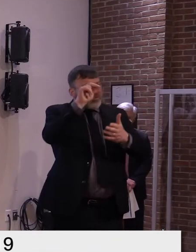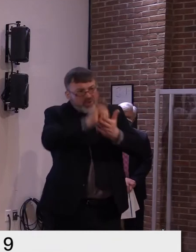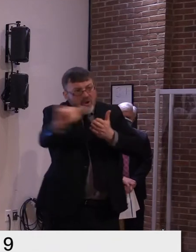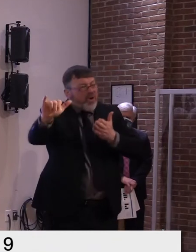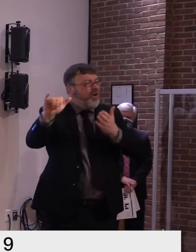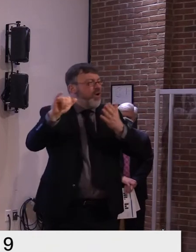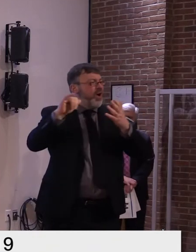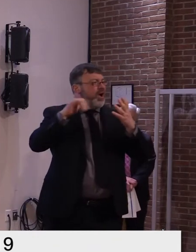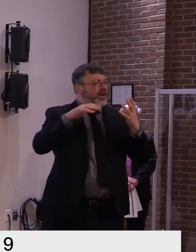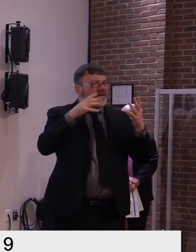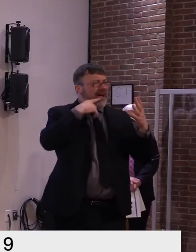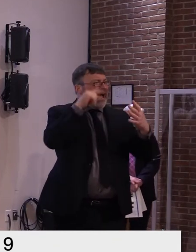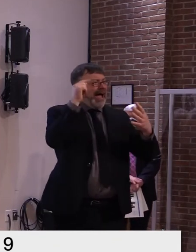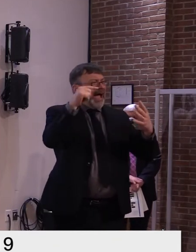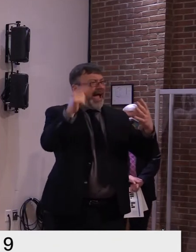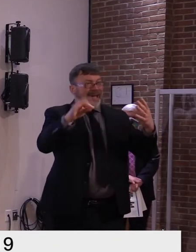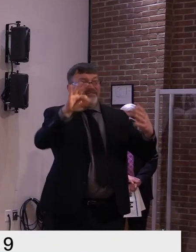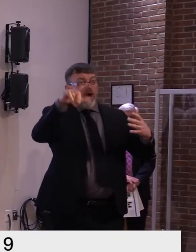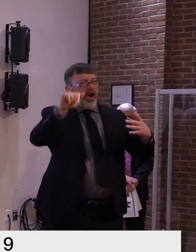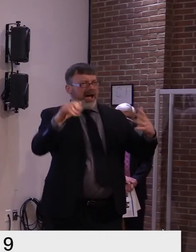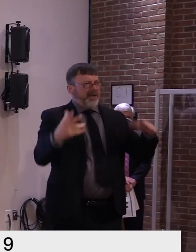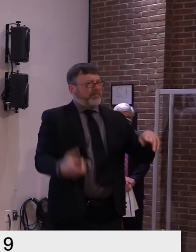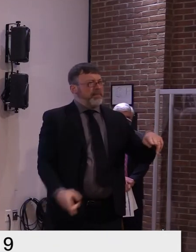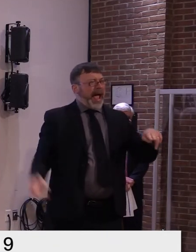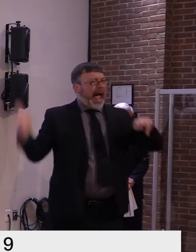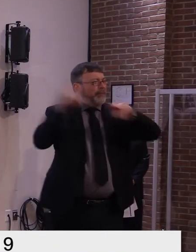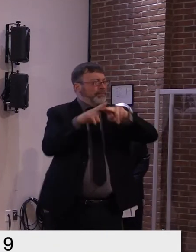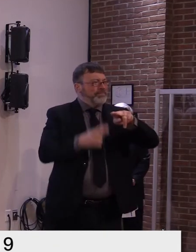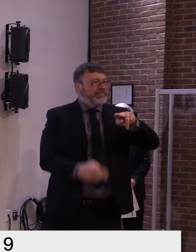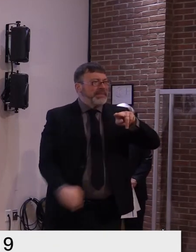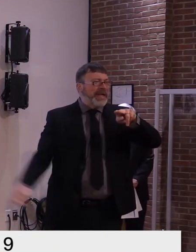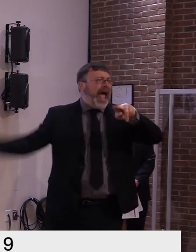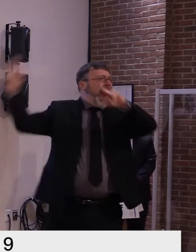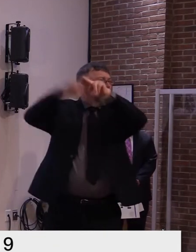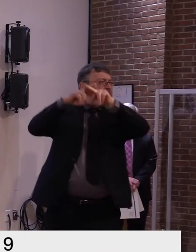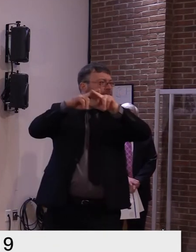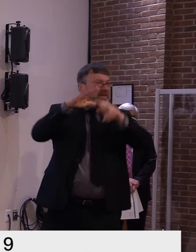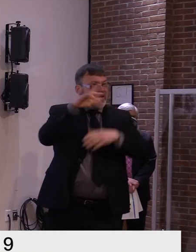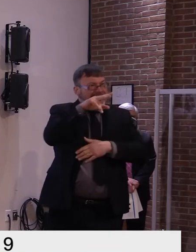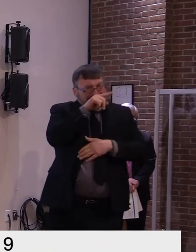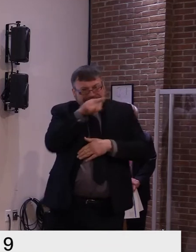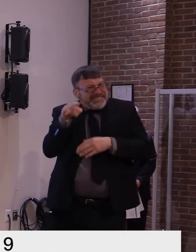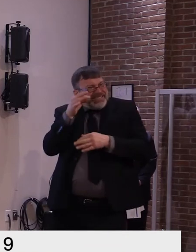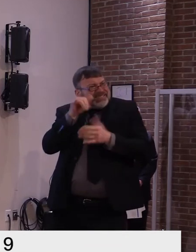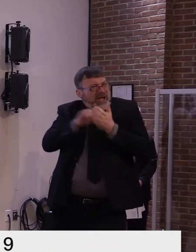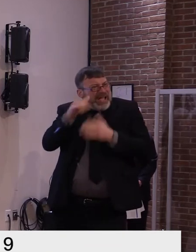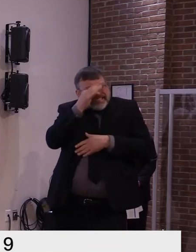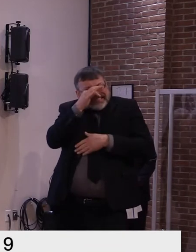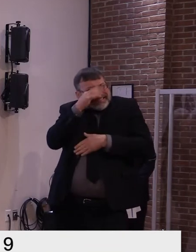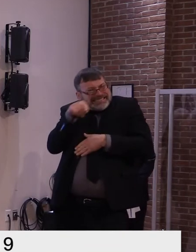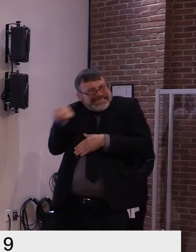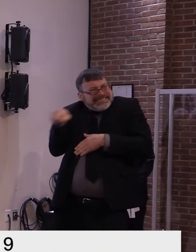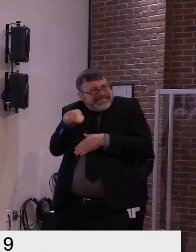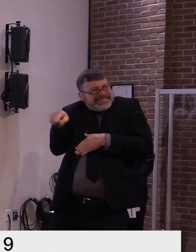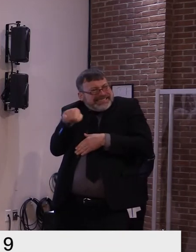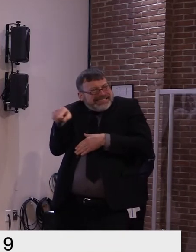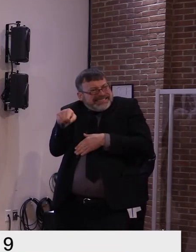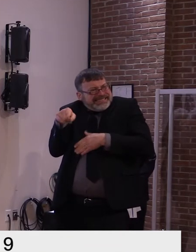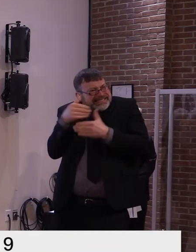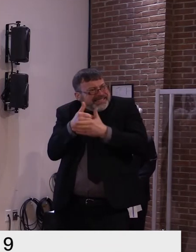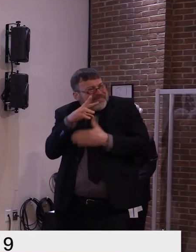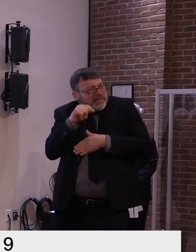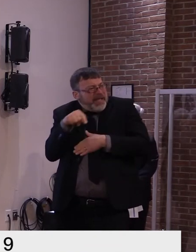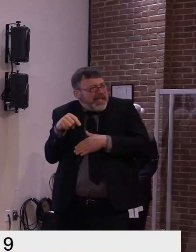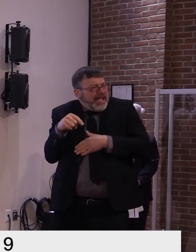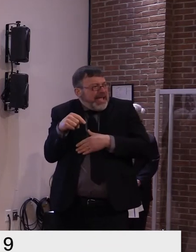own border in Saratoga Springs. Some people in which the variant is detected have reported travel